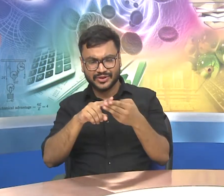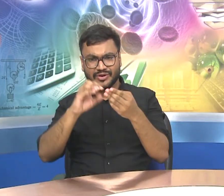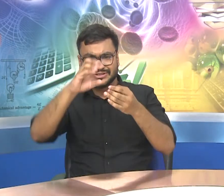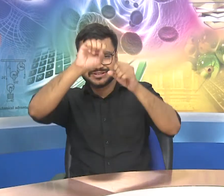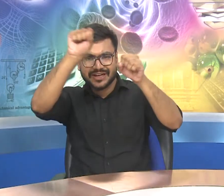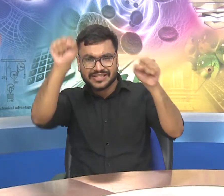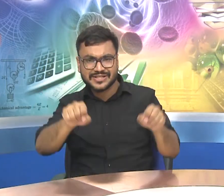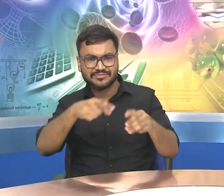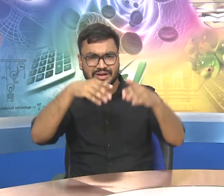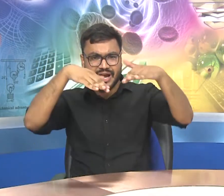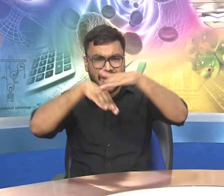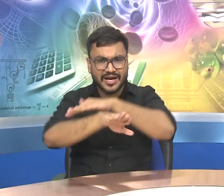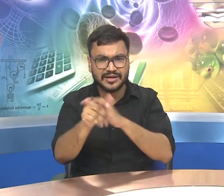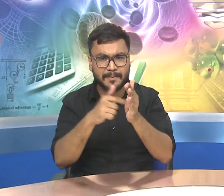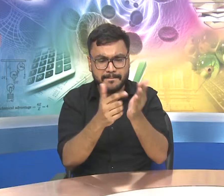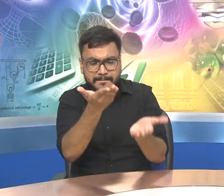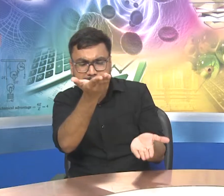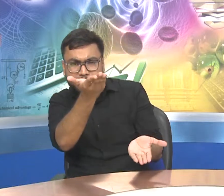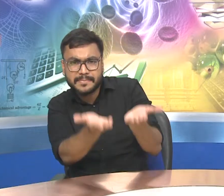Like how